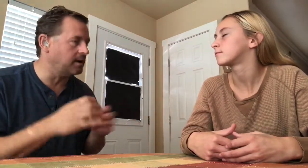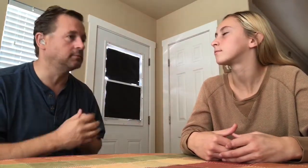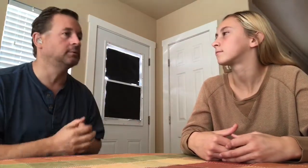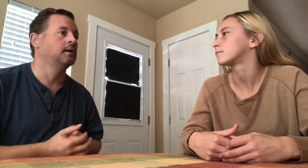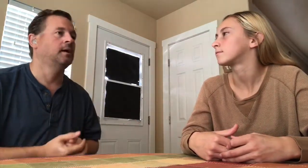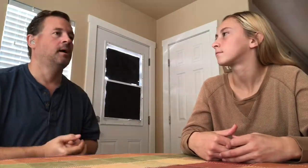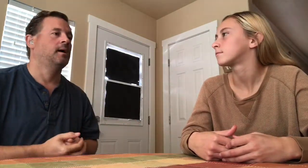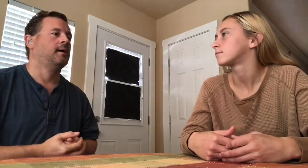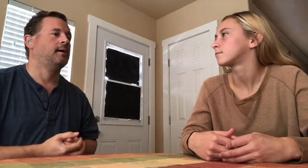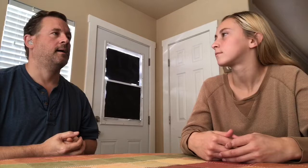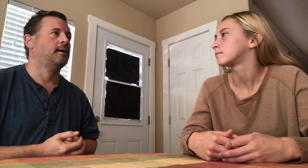done.